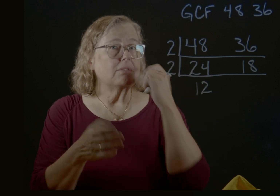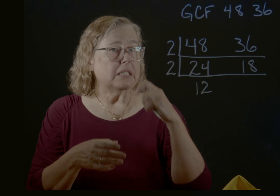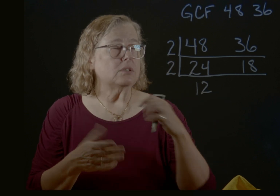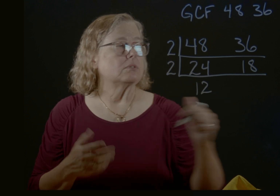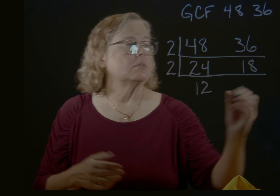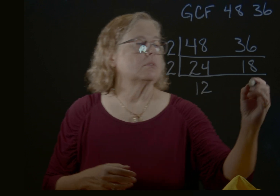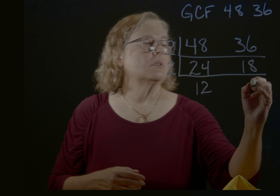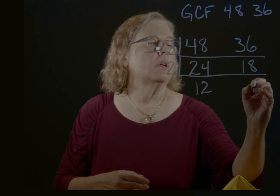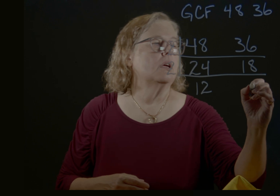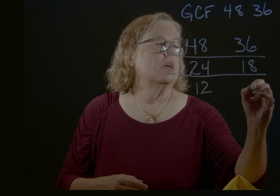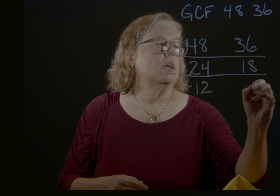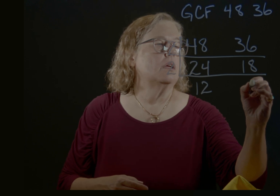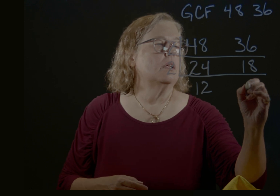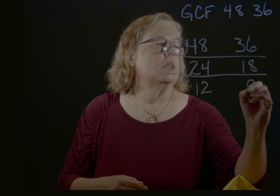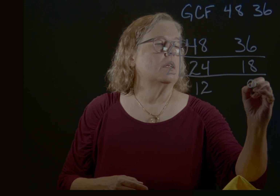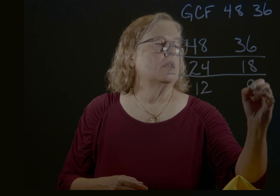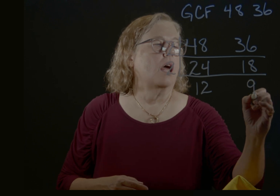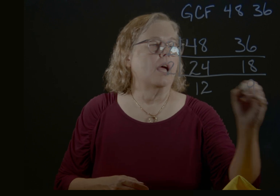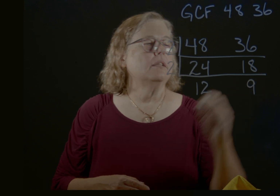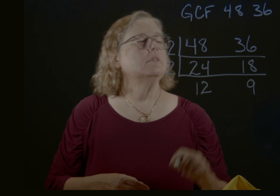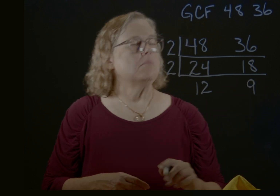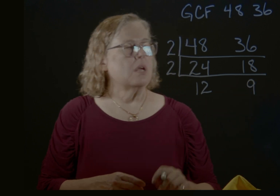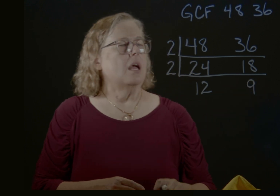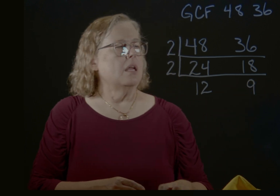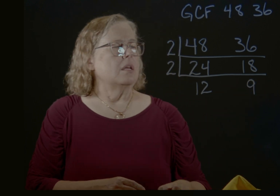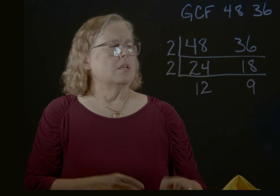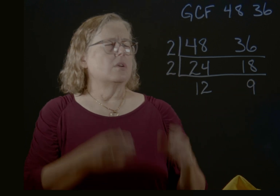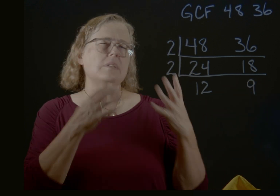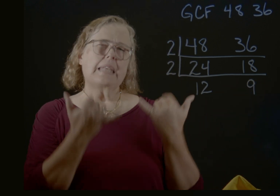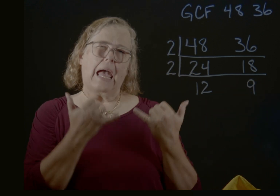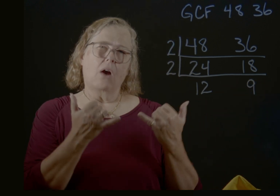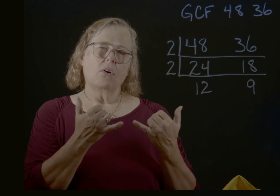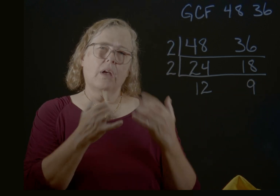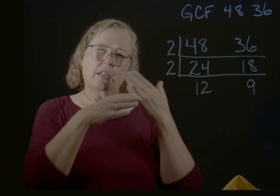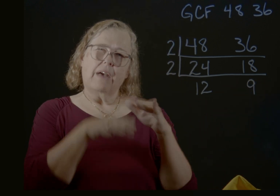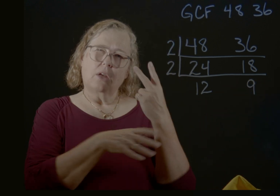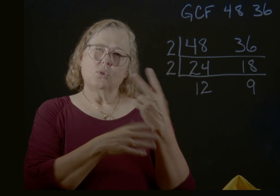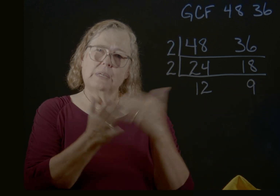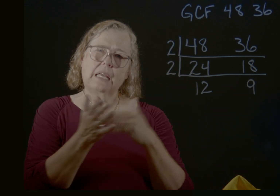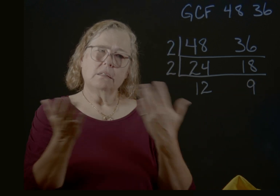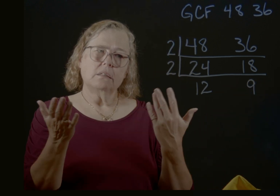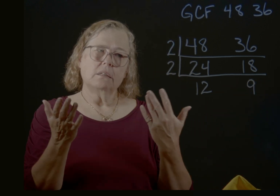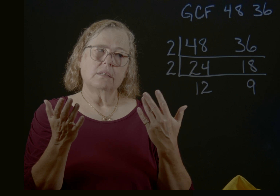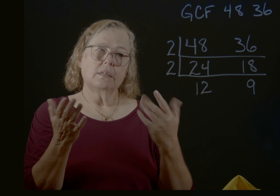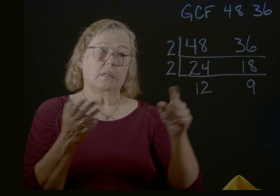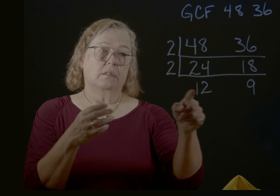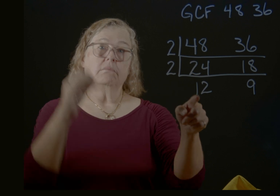Again, you can use a calculator if you need to. All right. So now, can I divide out 2 again? 12, yeah,